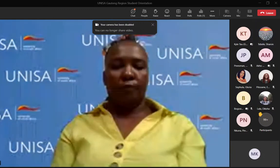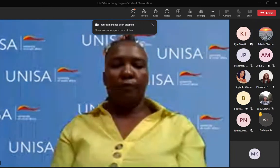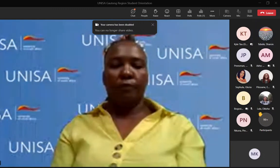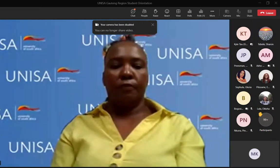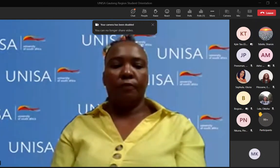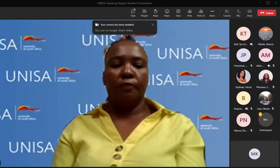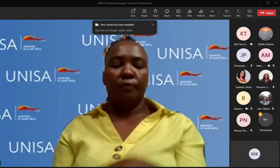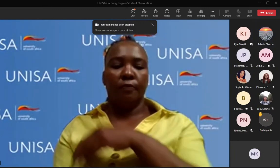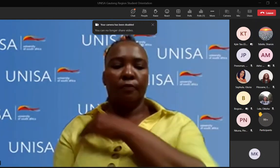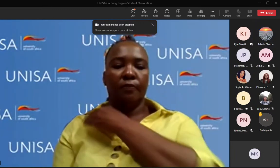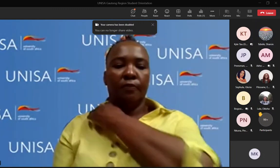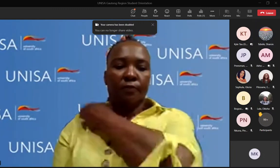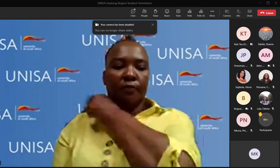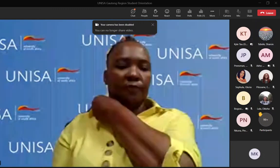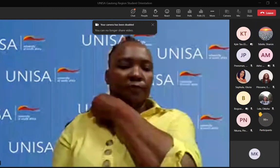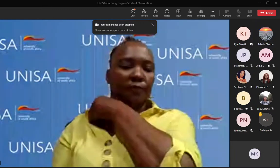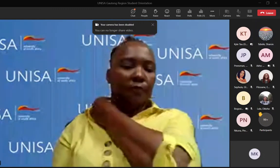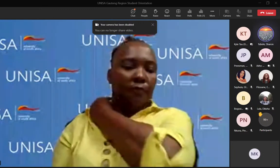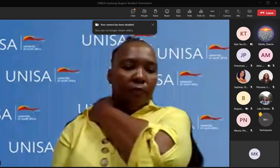ayanda